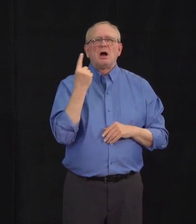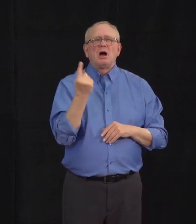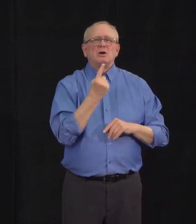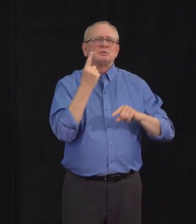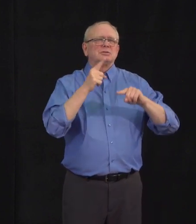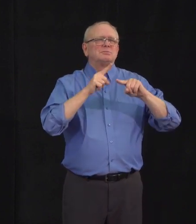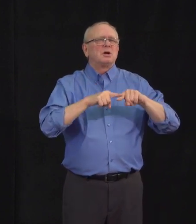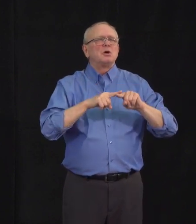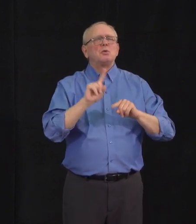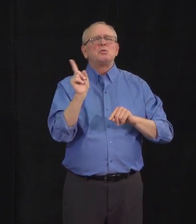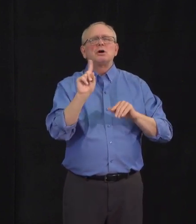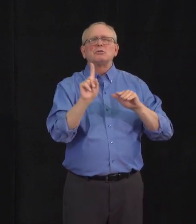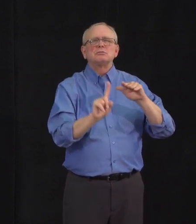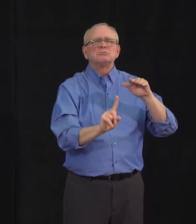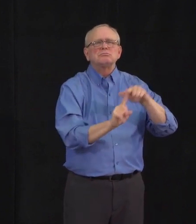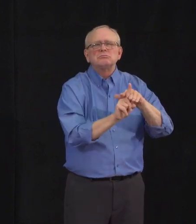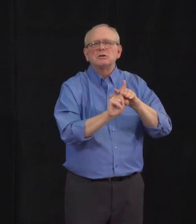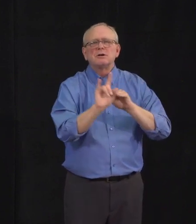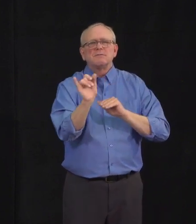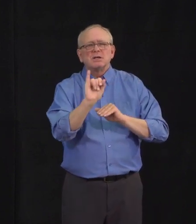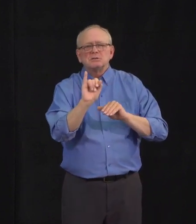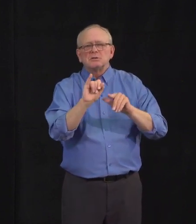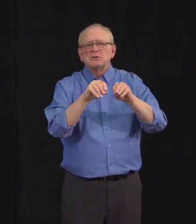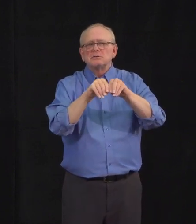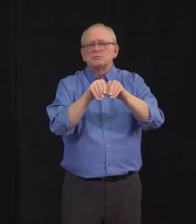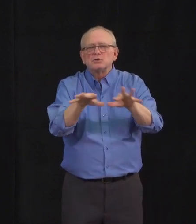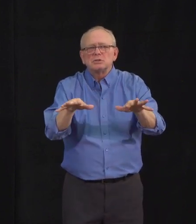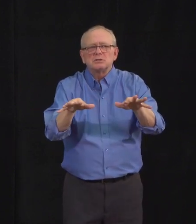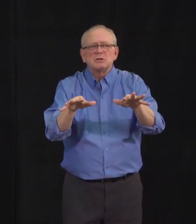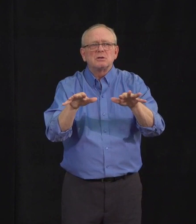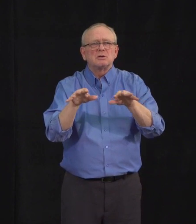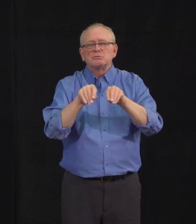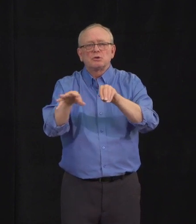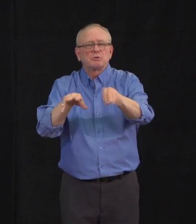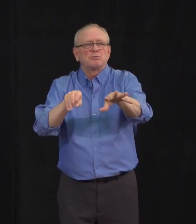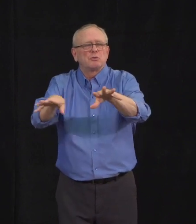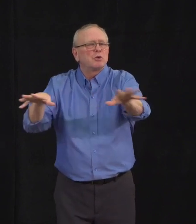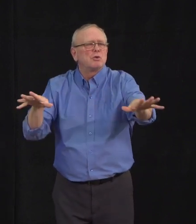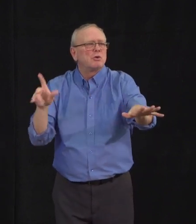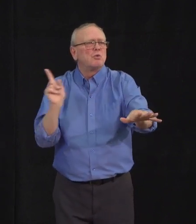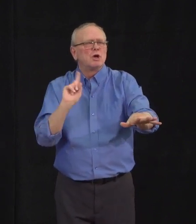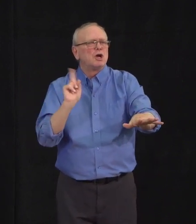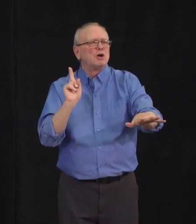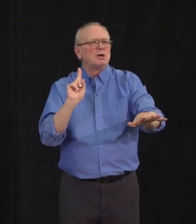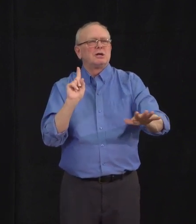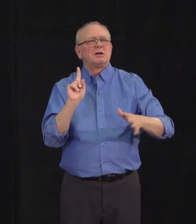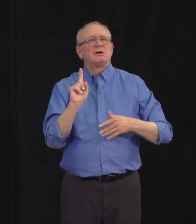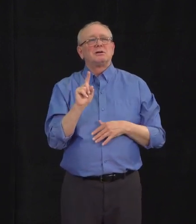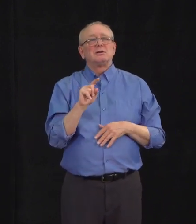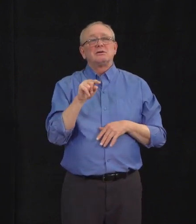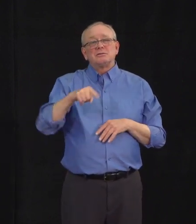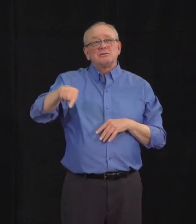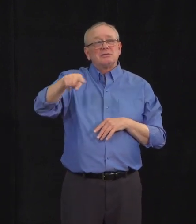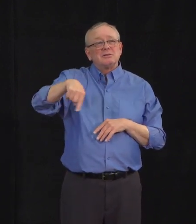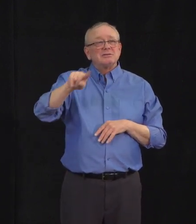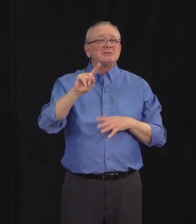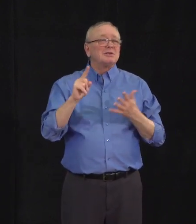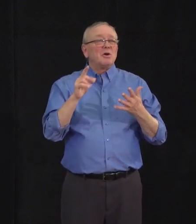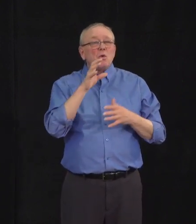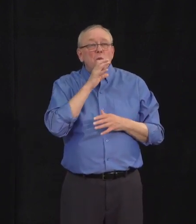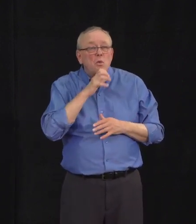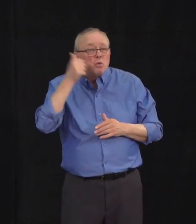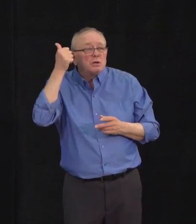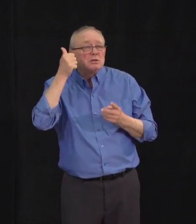fatality rate will be much higher in older people or those with chronic conditions. And the death rate will be lower if the majority of infections